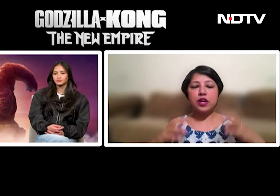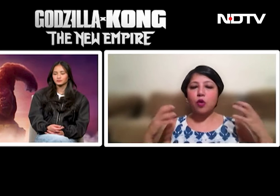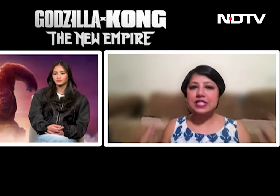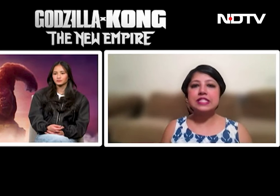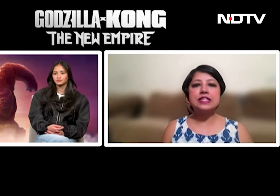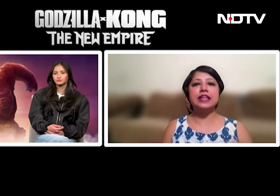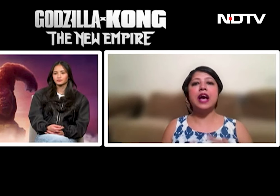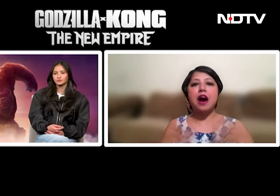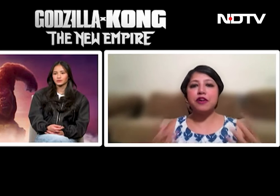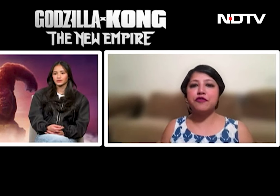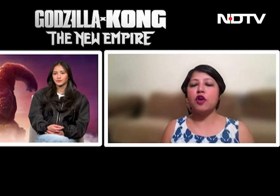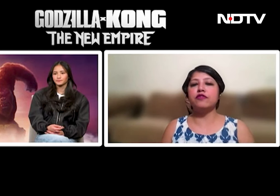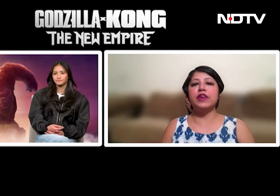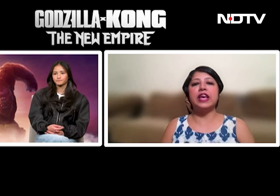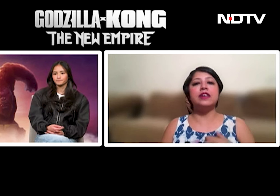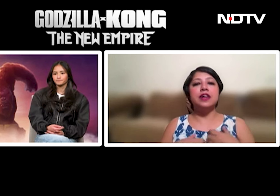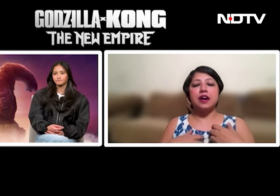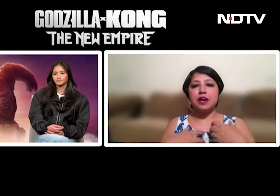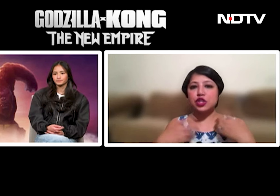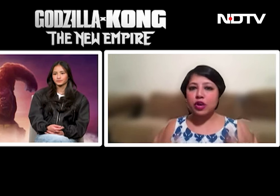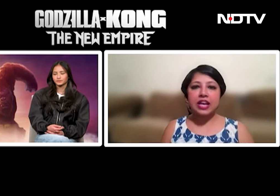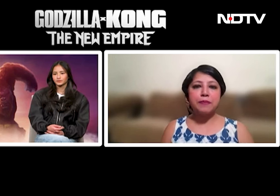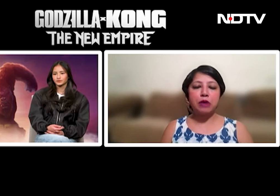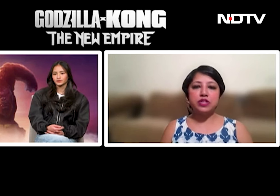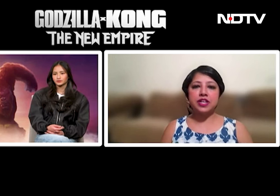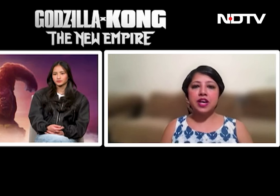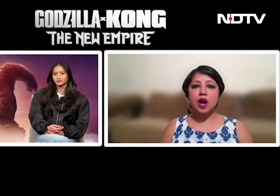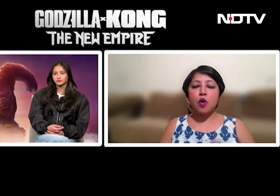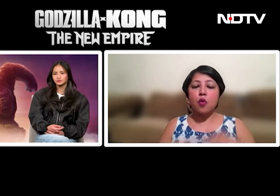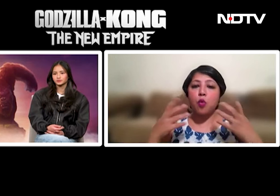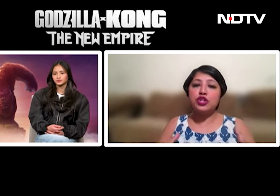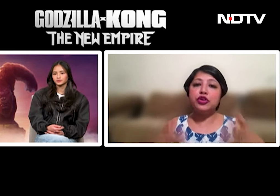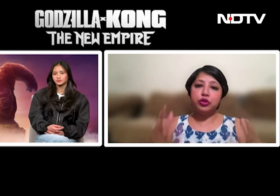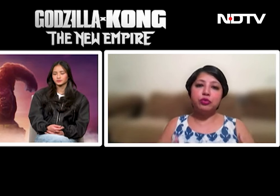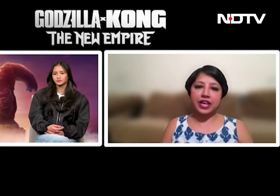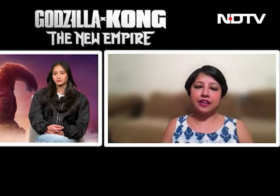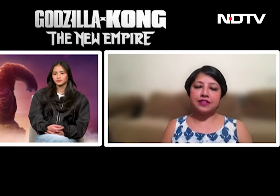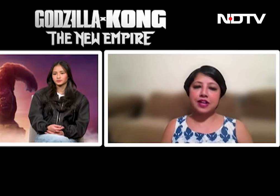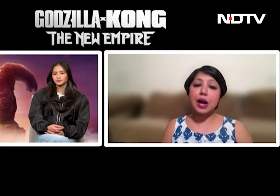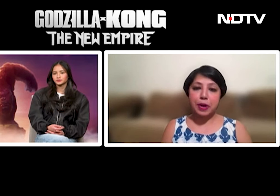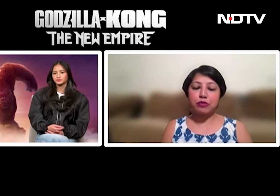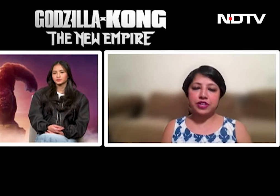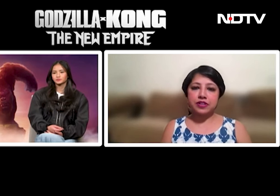we constantly are evolving, uh, talking about it. Uh, what do you think about it?